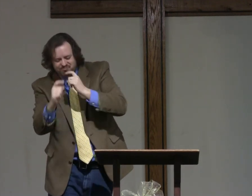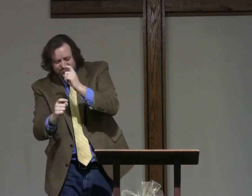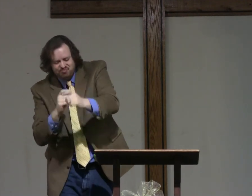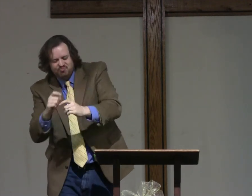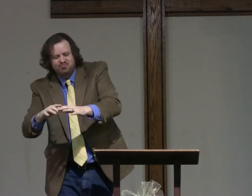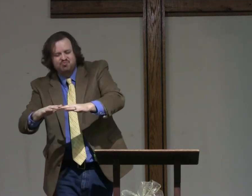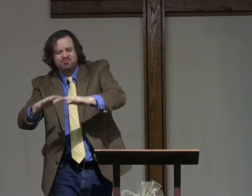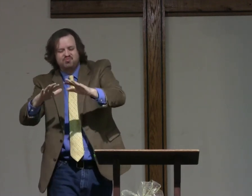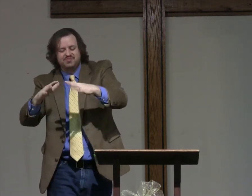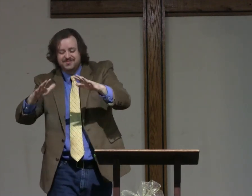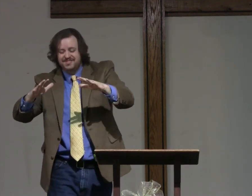gifts.